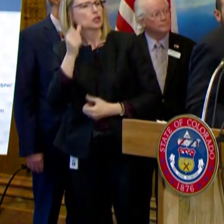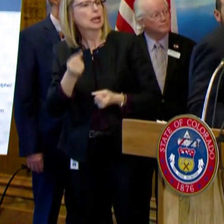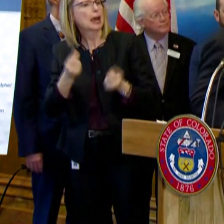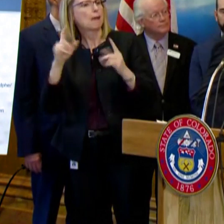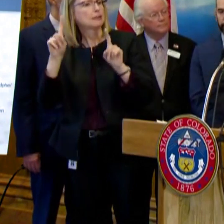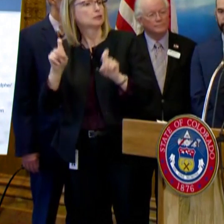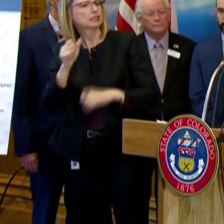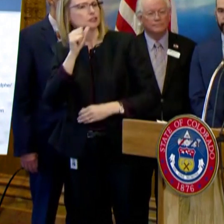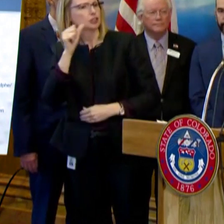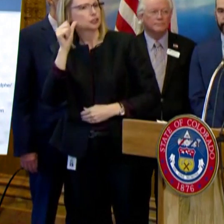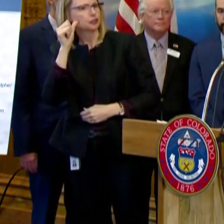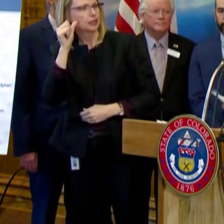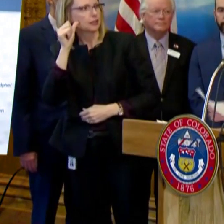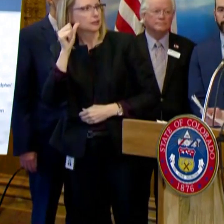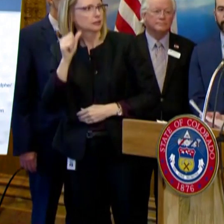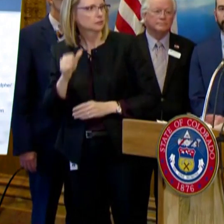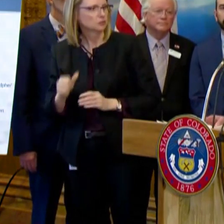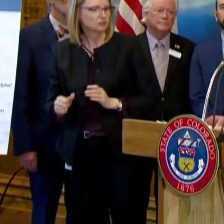Yes, go ahead.